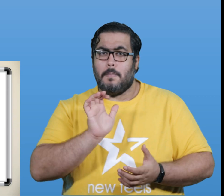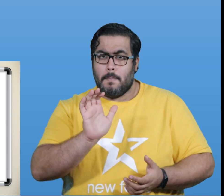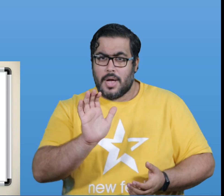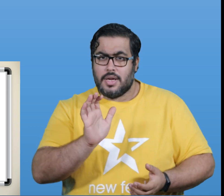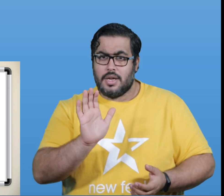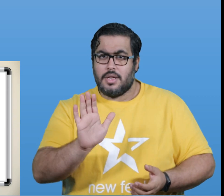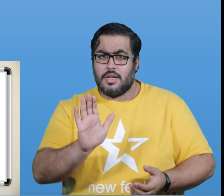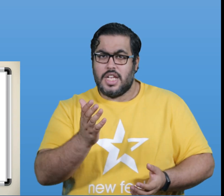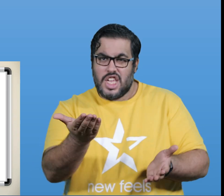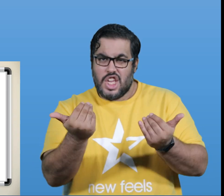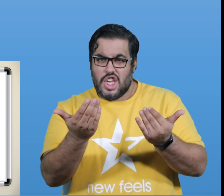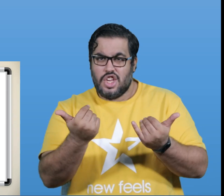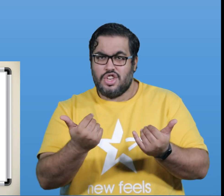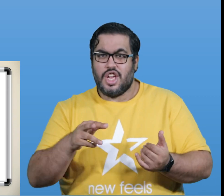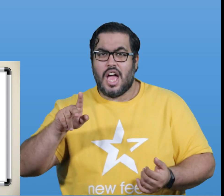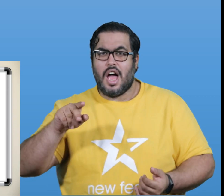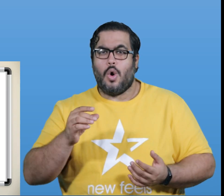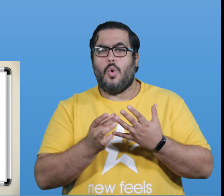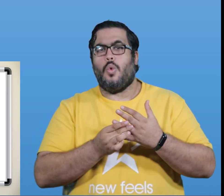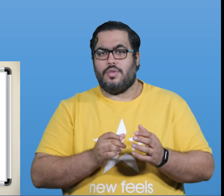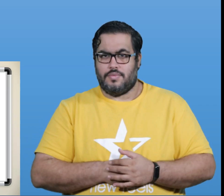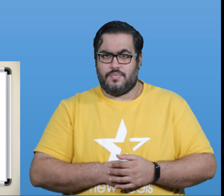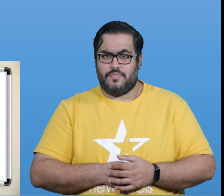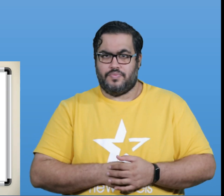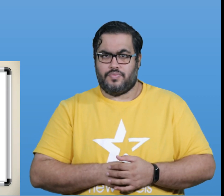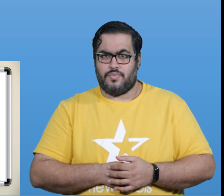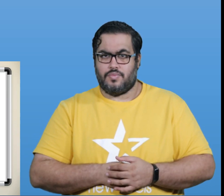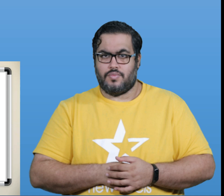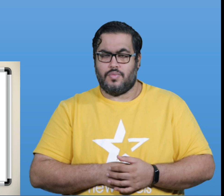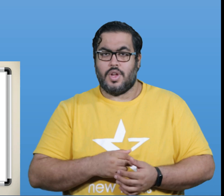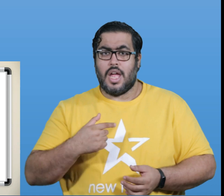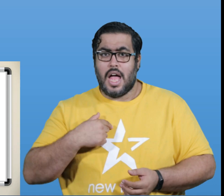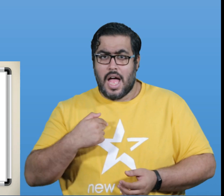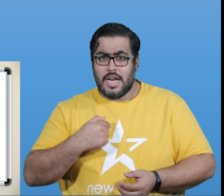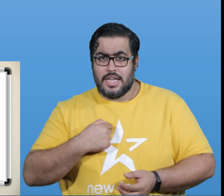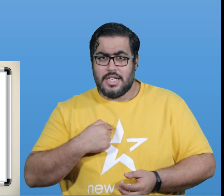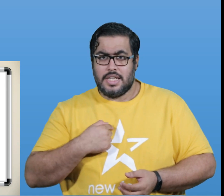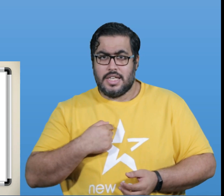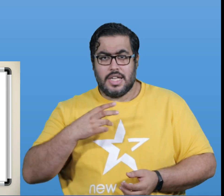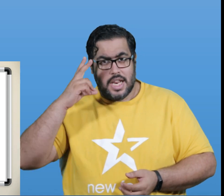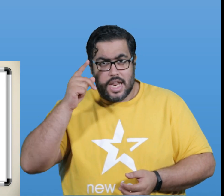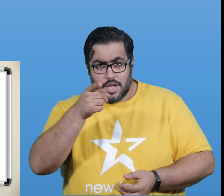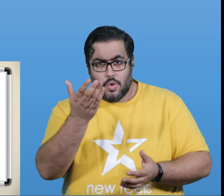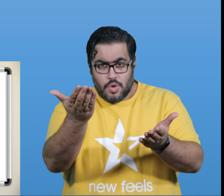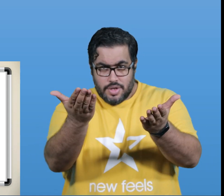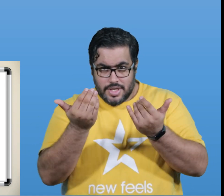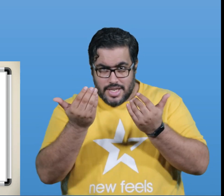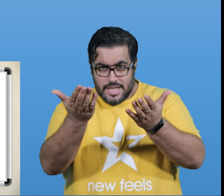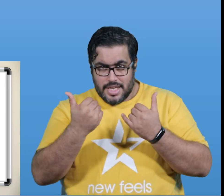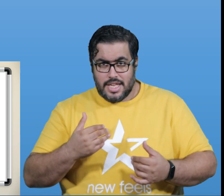What could you say? For example, I'd like to invite you to my brother's wedding this weekend. So this could be an answer, all